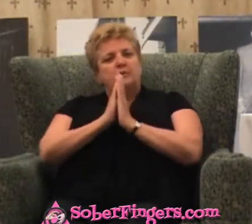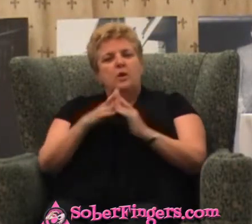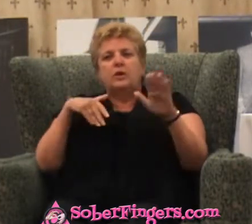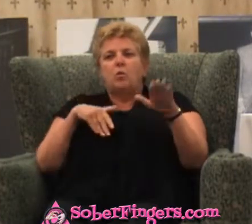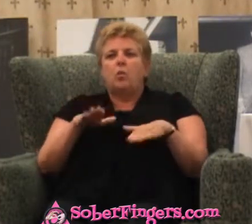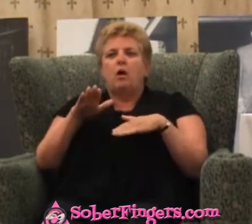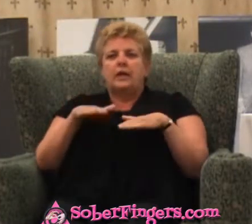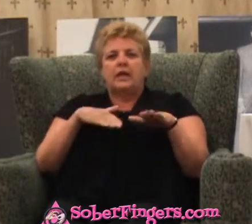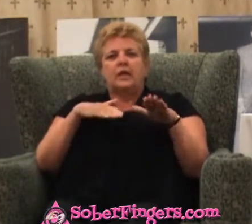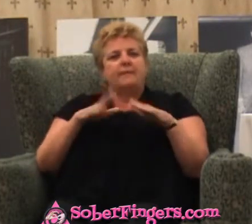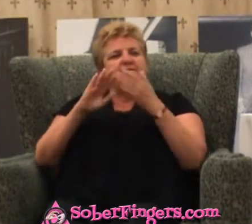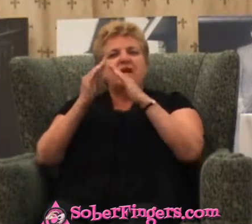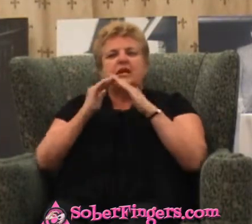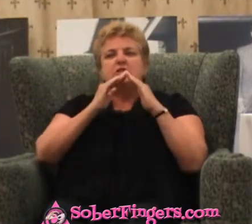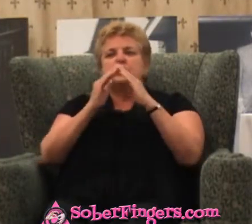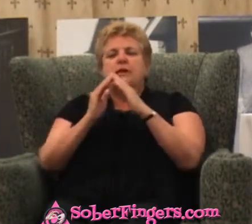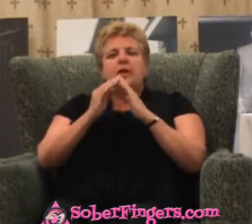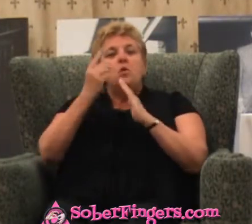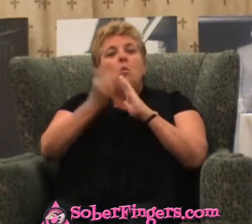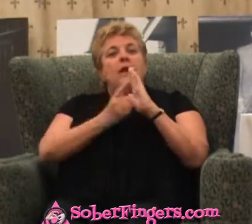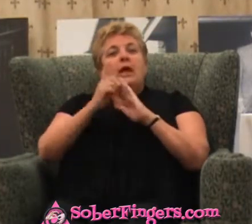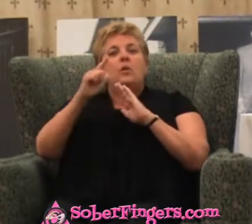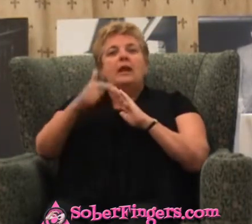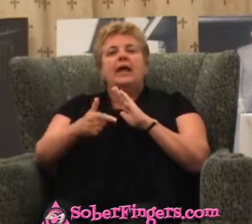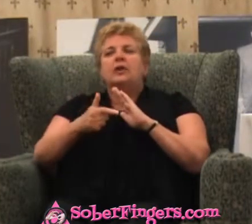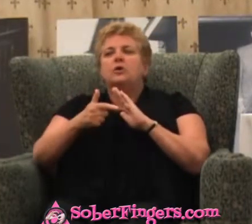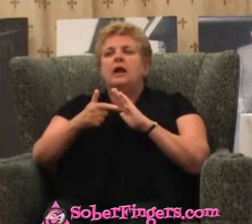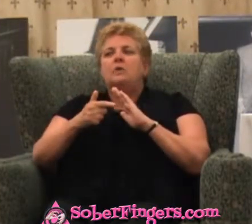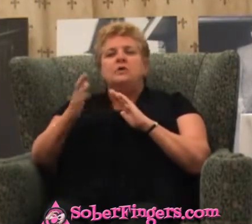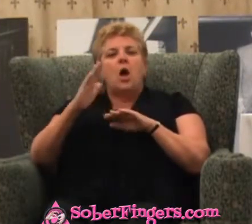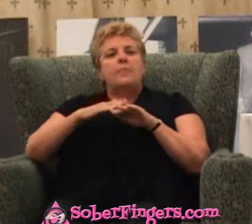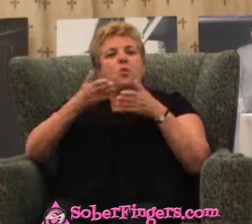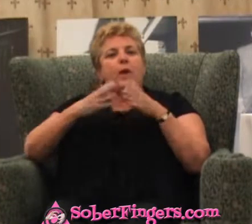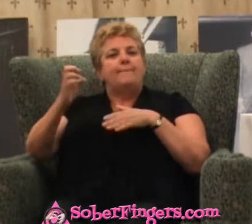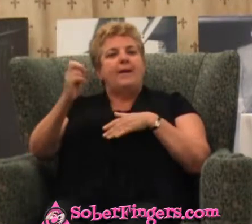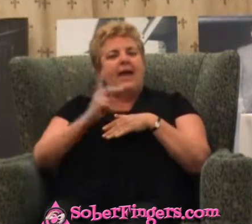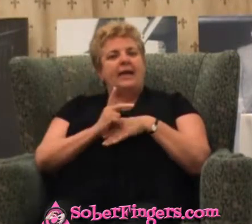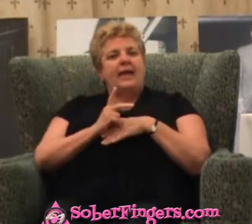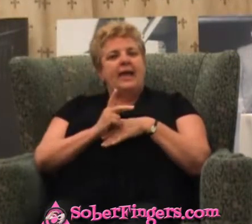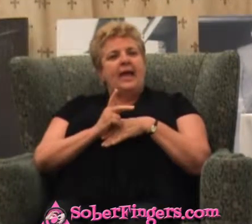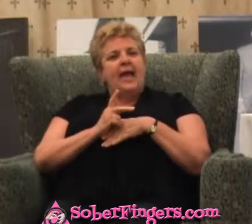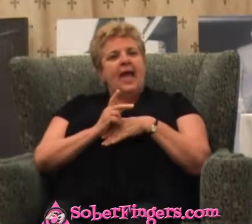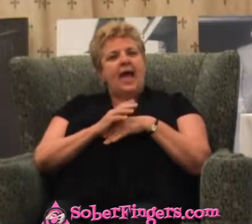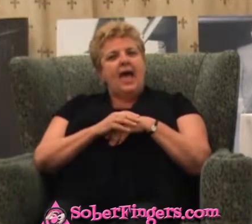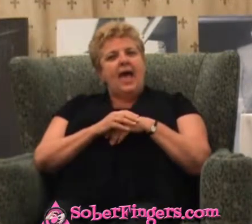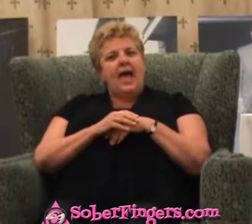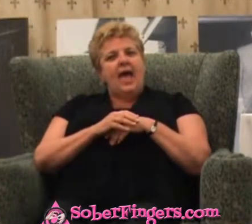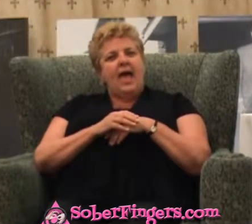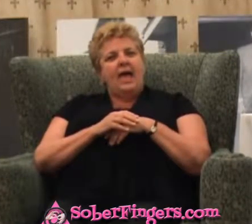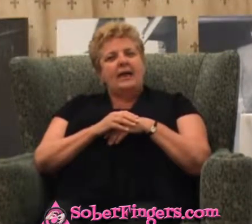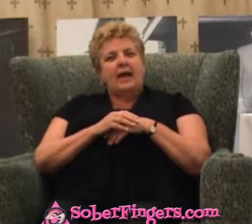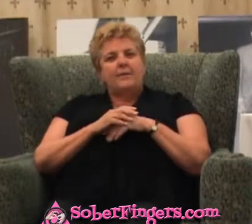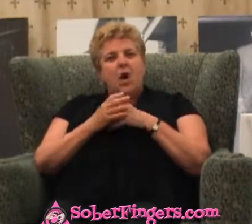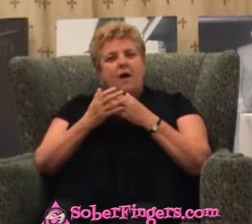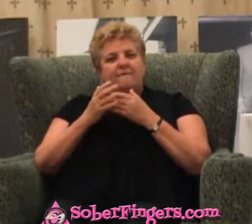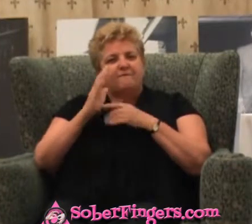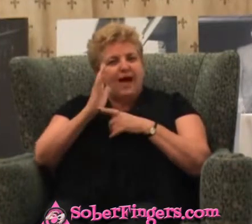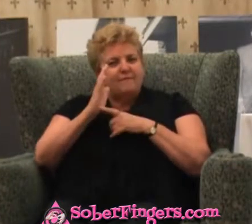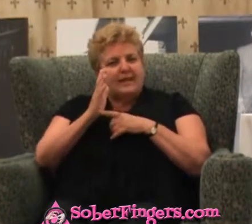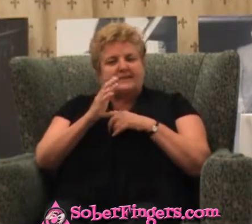village. And about an hour later or so, I'm coming back, and I'm about 5 minutes from leaving the road to go back to camp. And